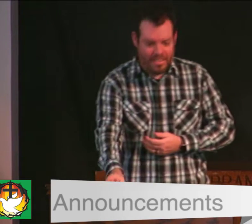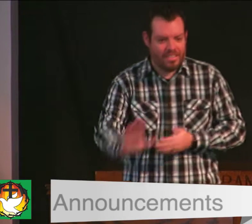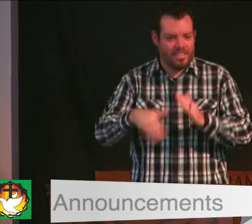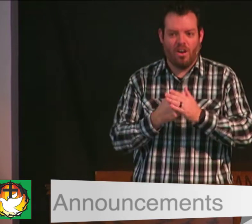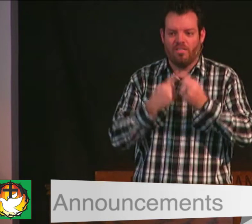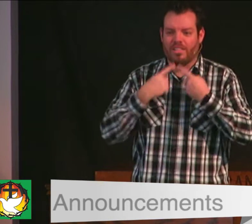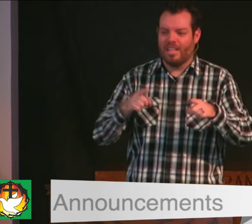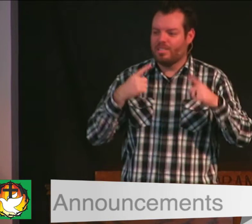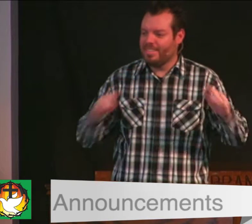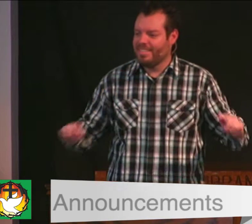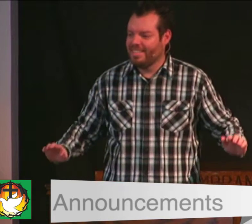That's all for announcements.